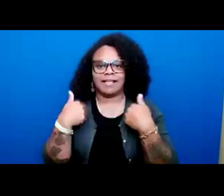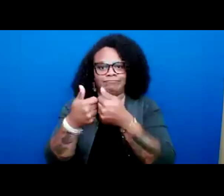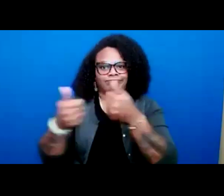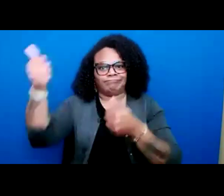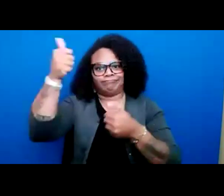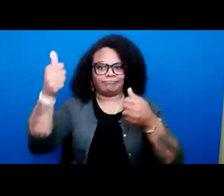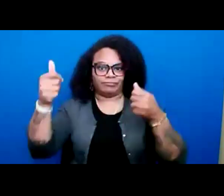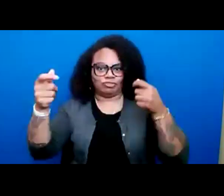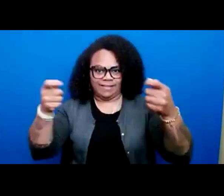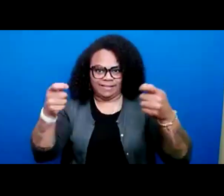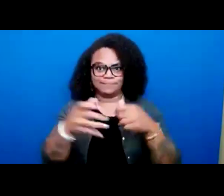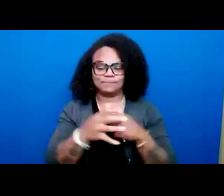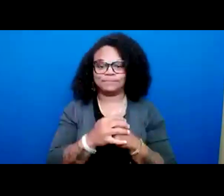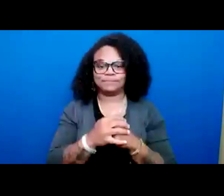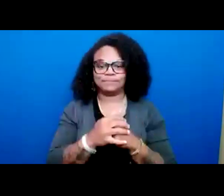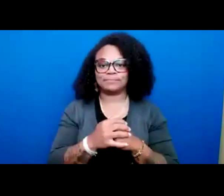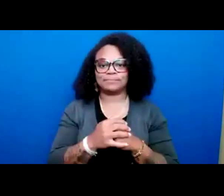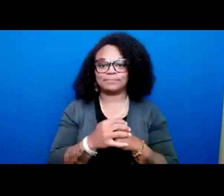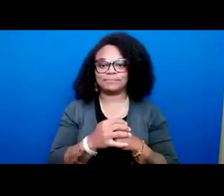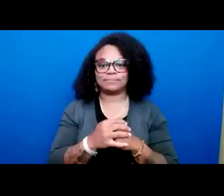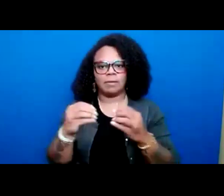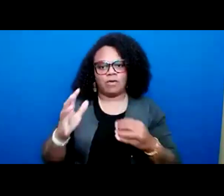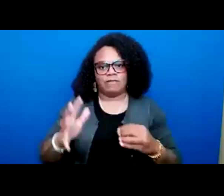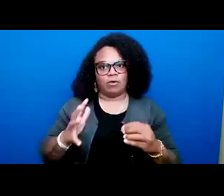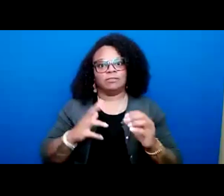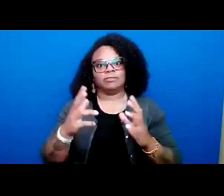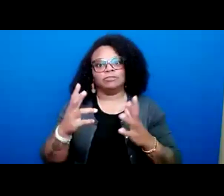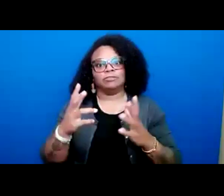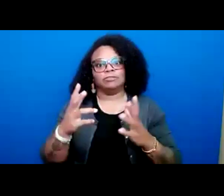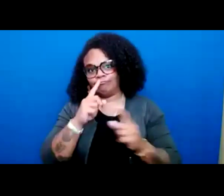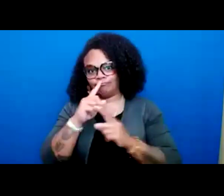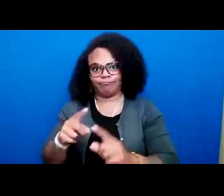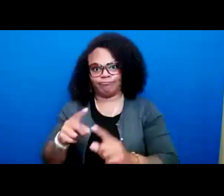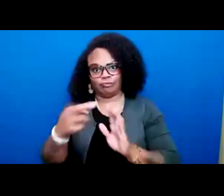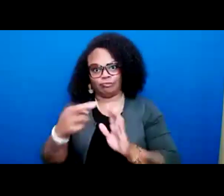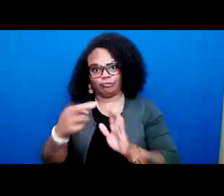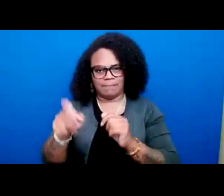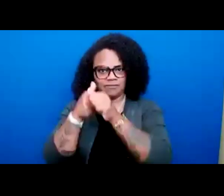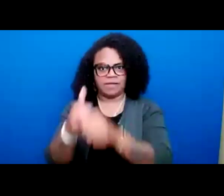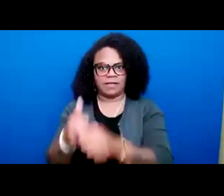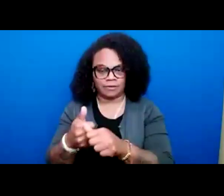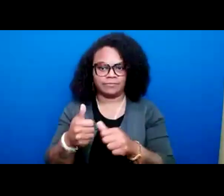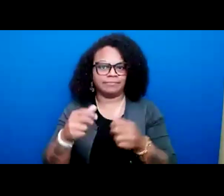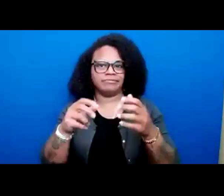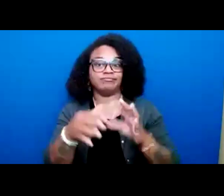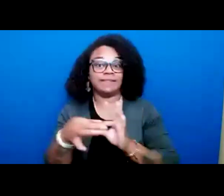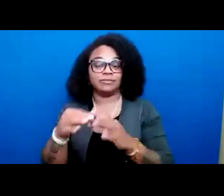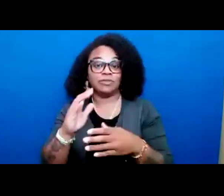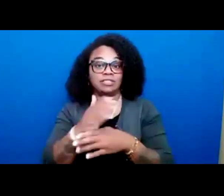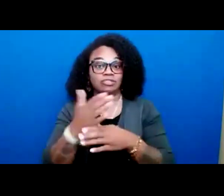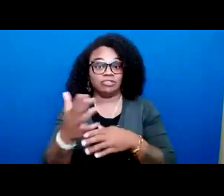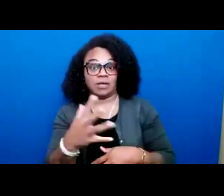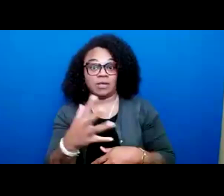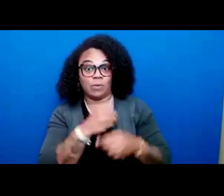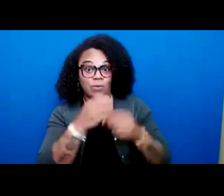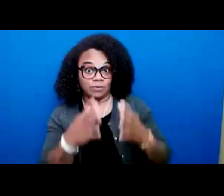some more formalities, some more rules that apply on what shareholders have to do